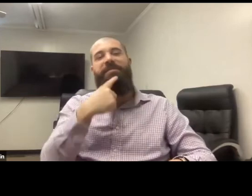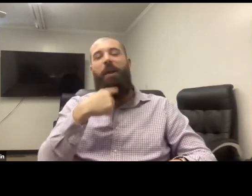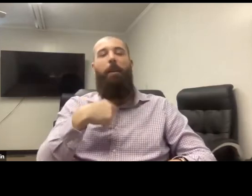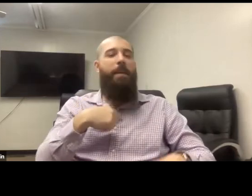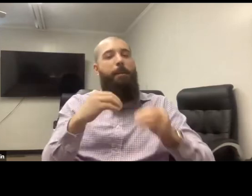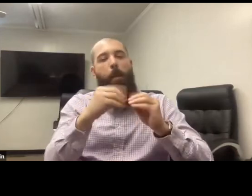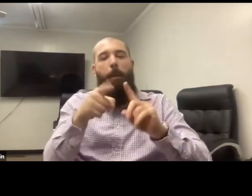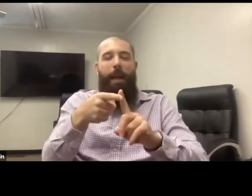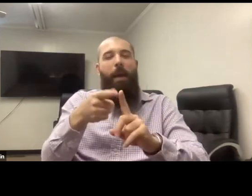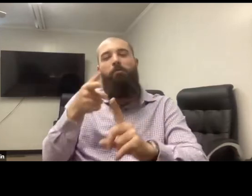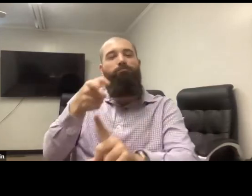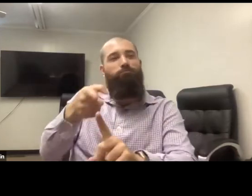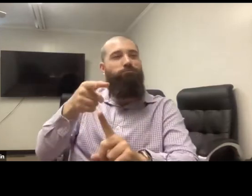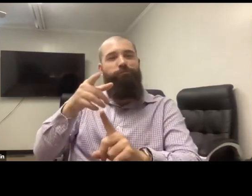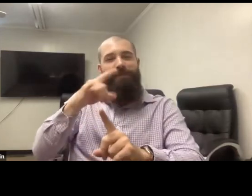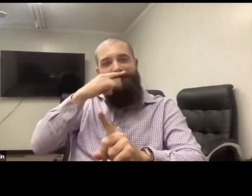tell me more about yourself.